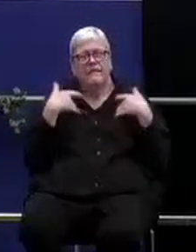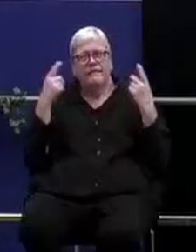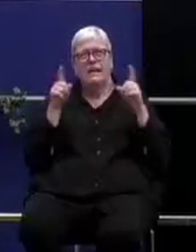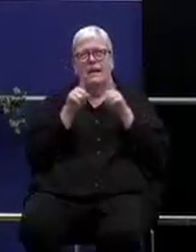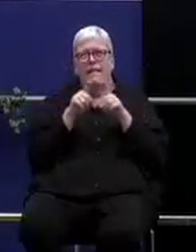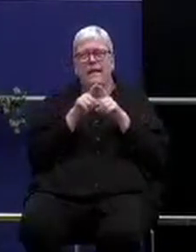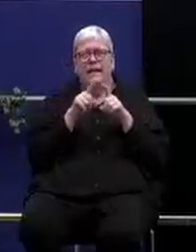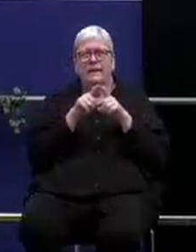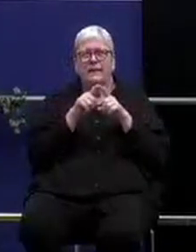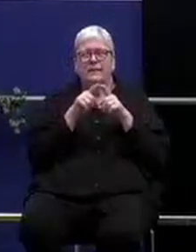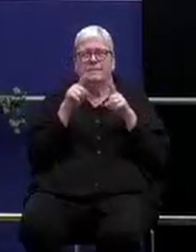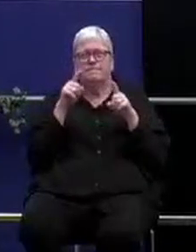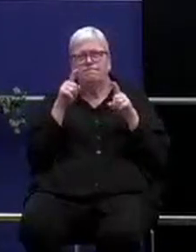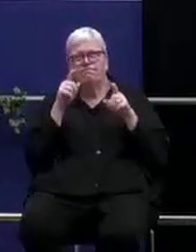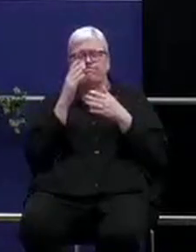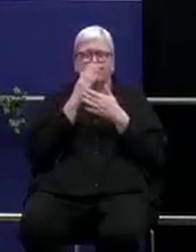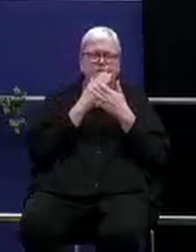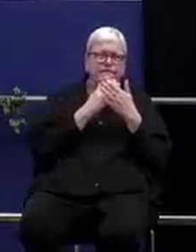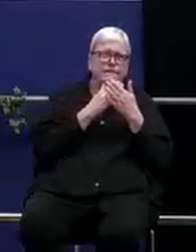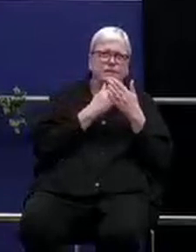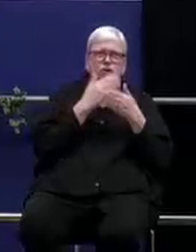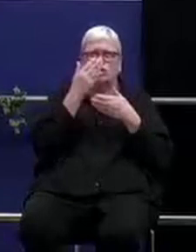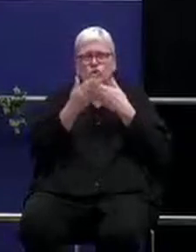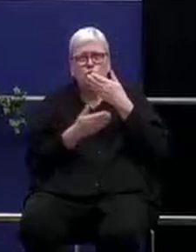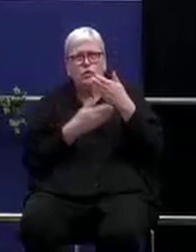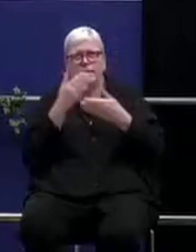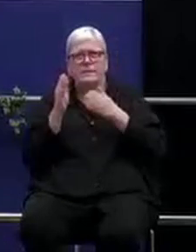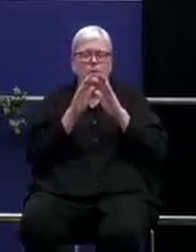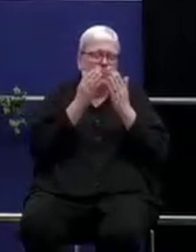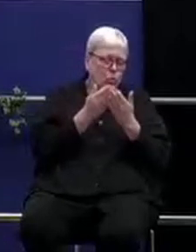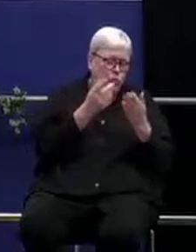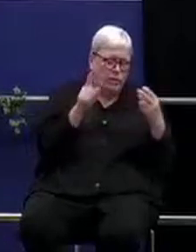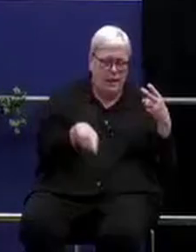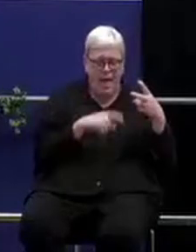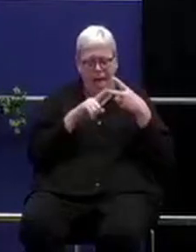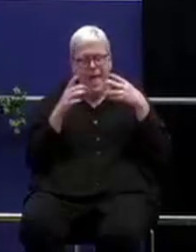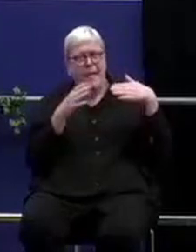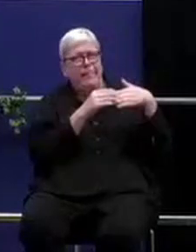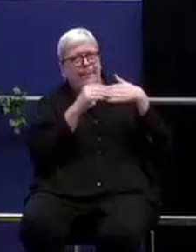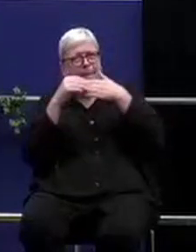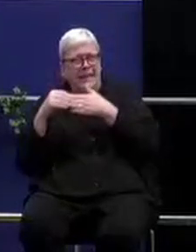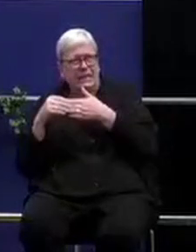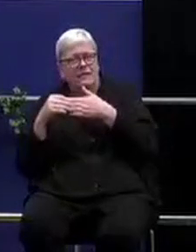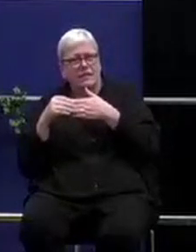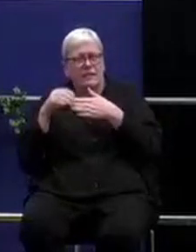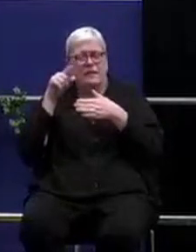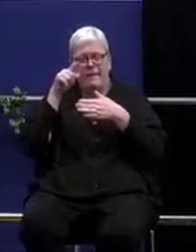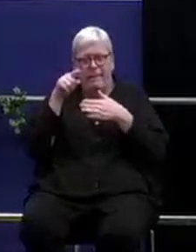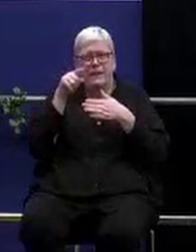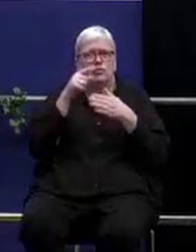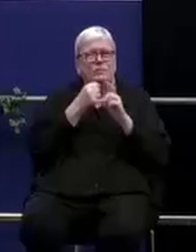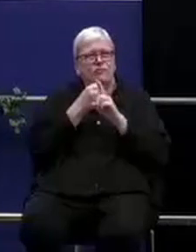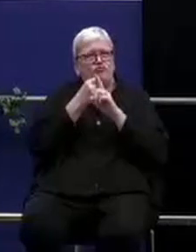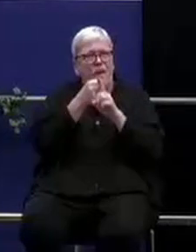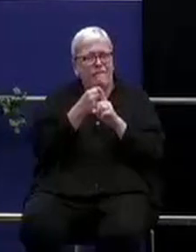of the story, which is between really Wolfe and the leader, Andy, that is completed, and that's probably the arc that drives the novel. But